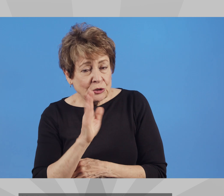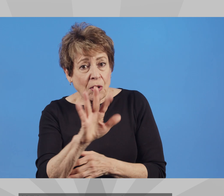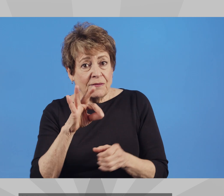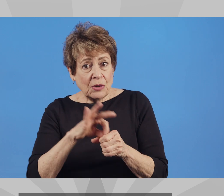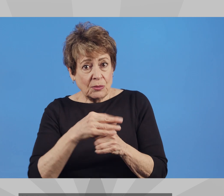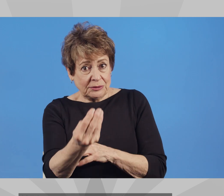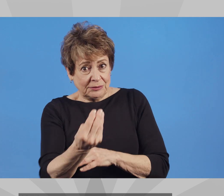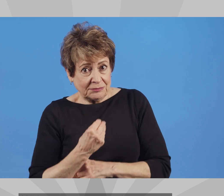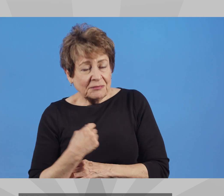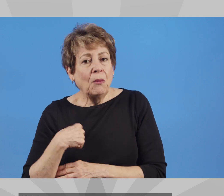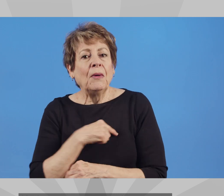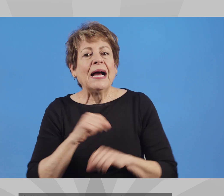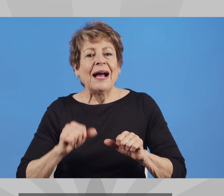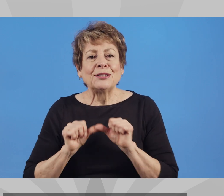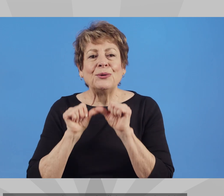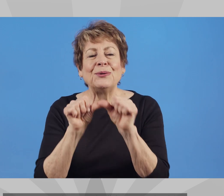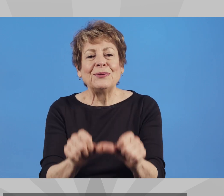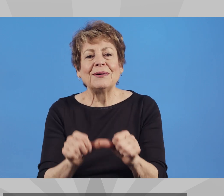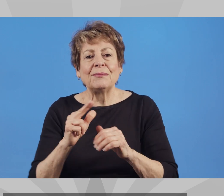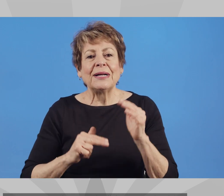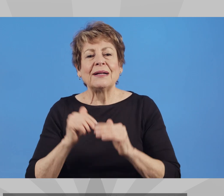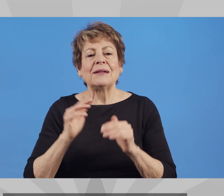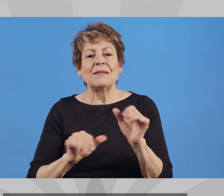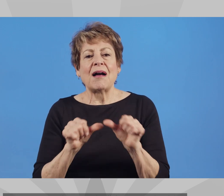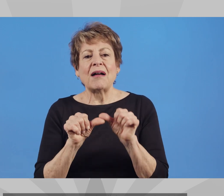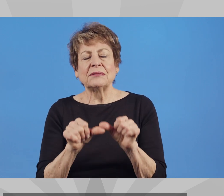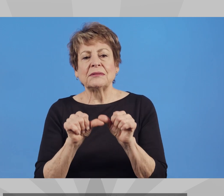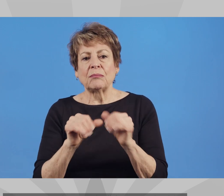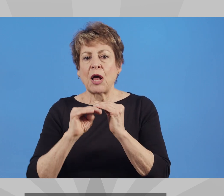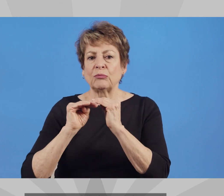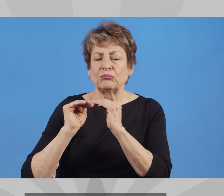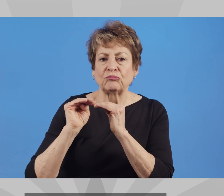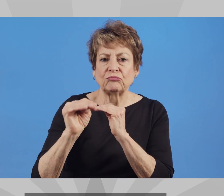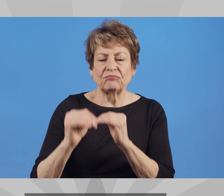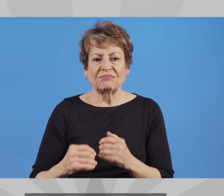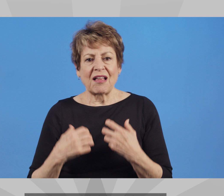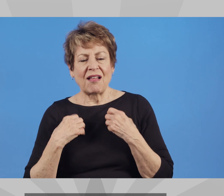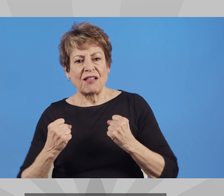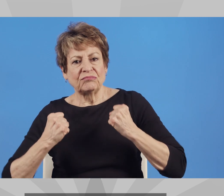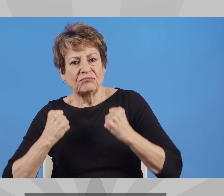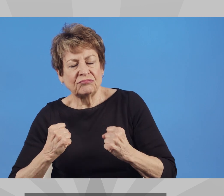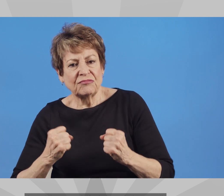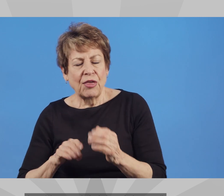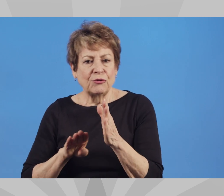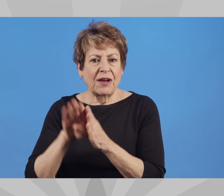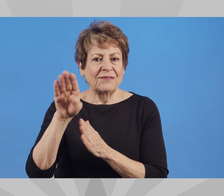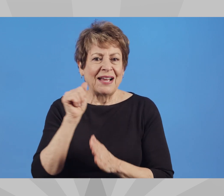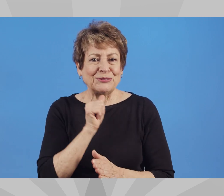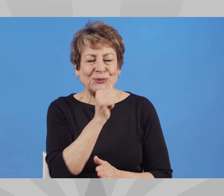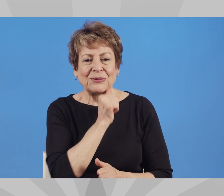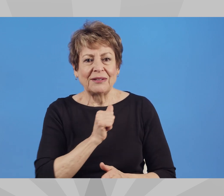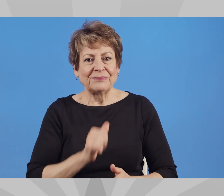With your support and your vote, we can continue to build a sustainable, healthy, and thriving Arizona.